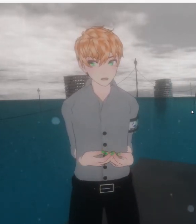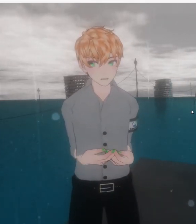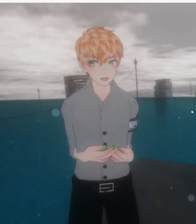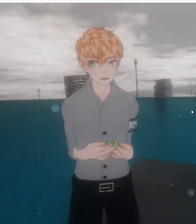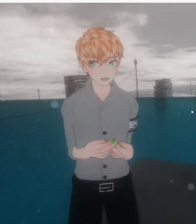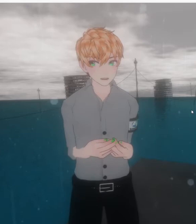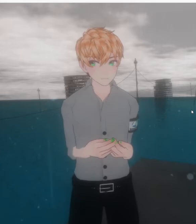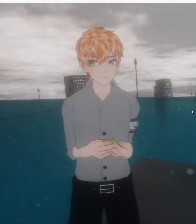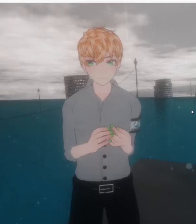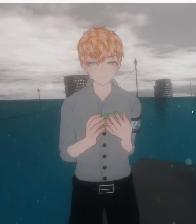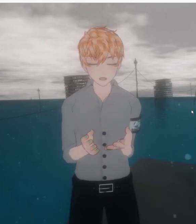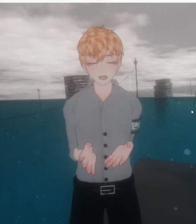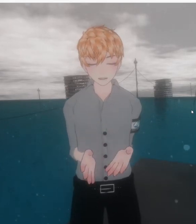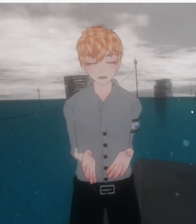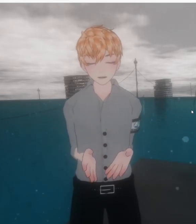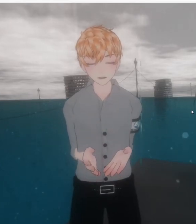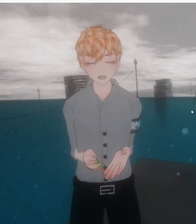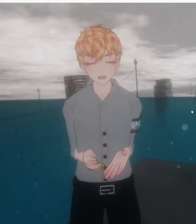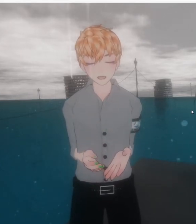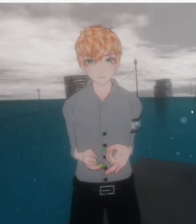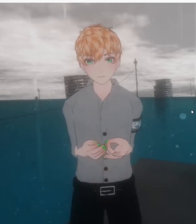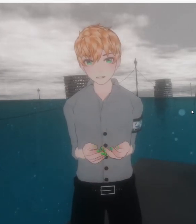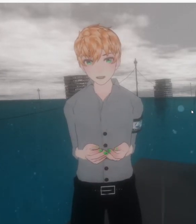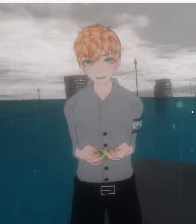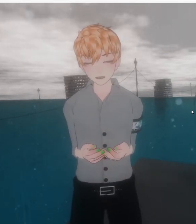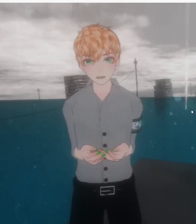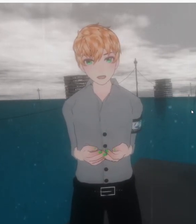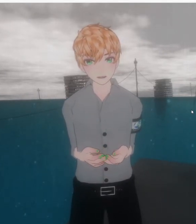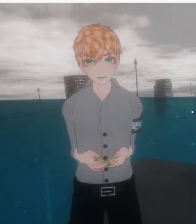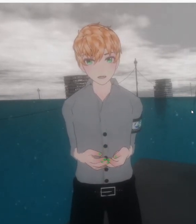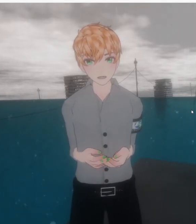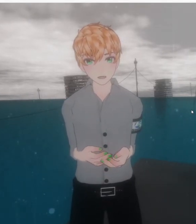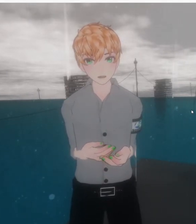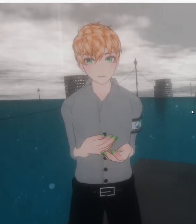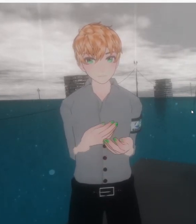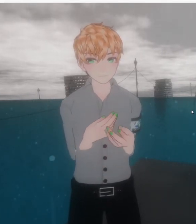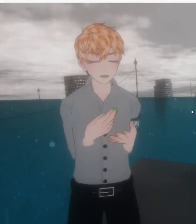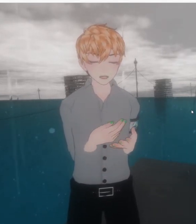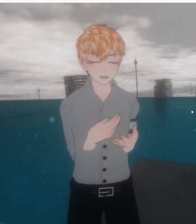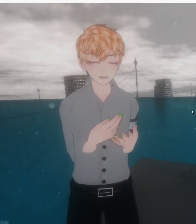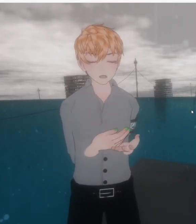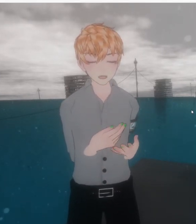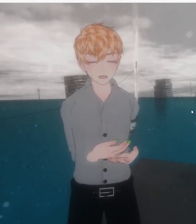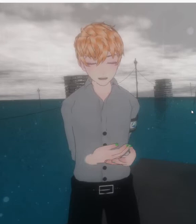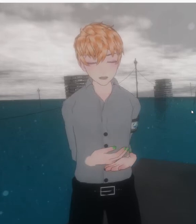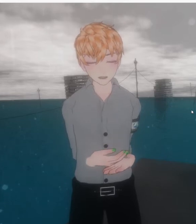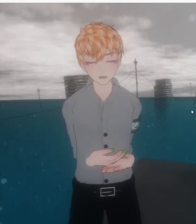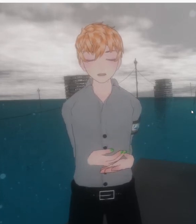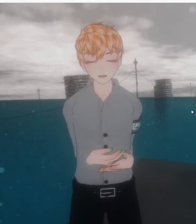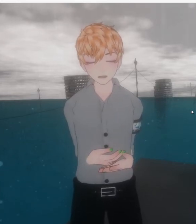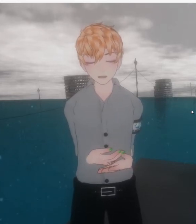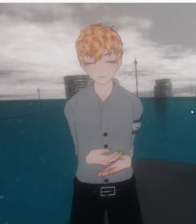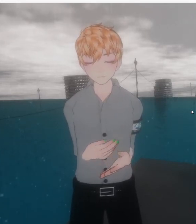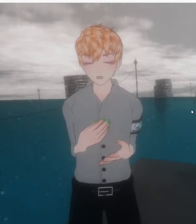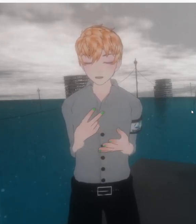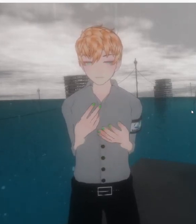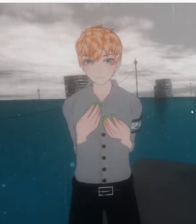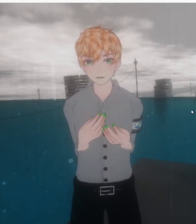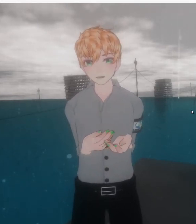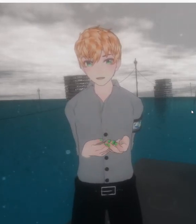had more aspects of my life, especially in the past few years, that I could feel that level of appreciation for. And that's kind of what